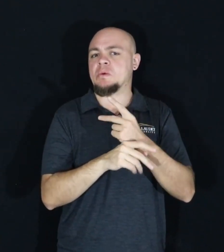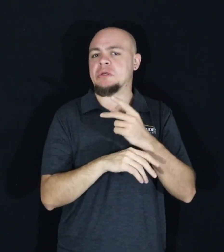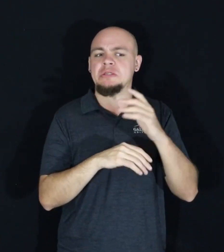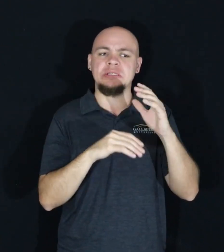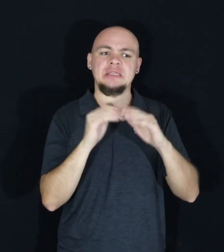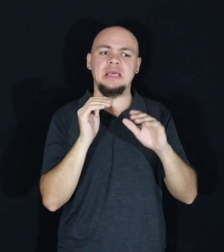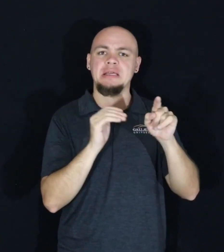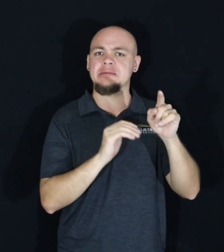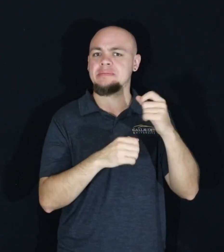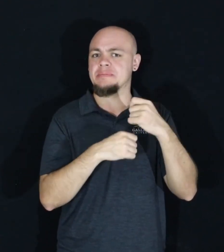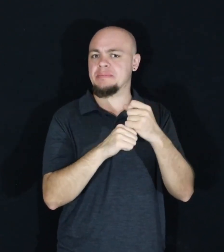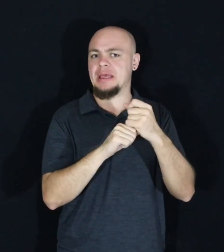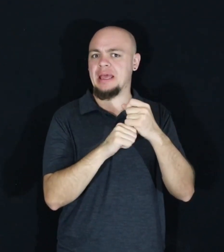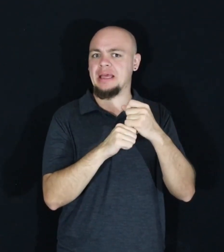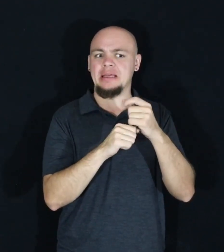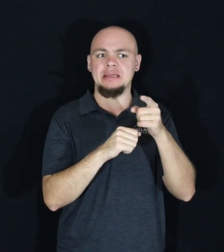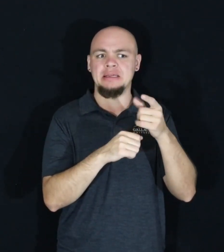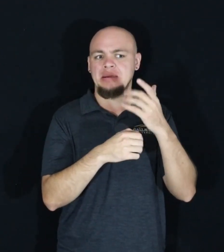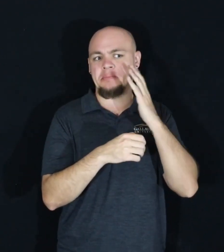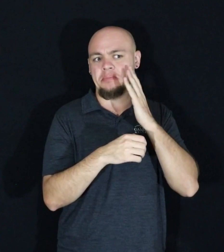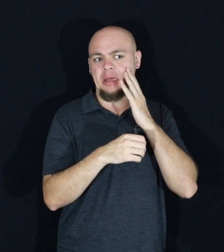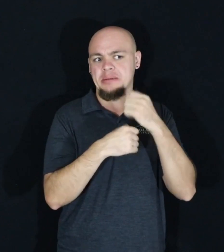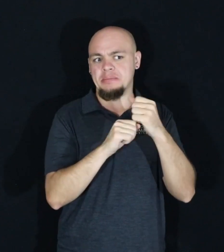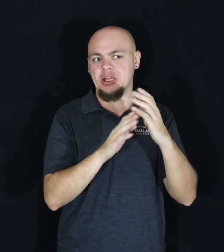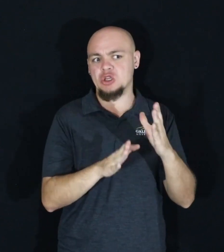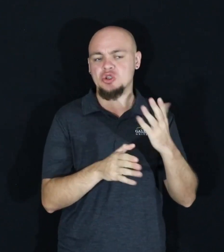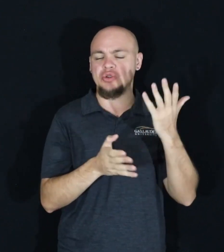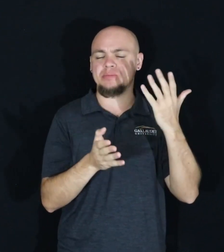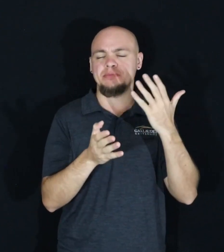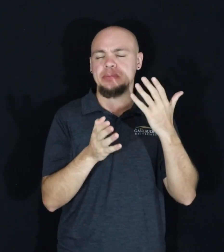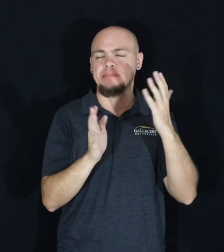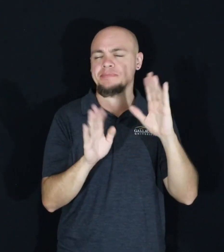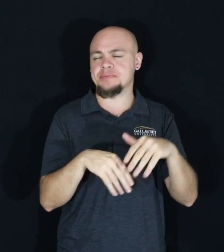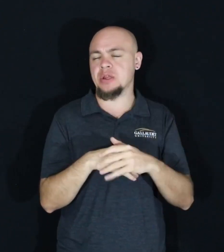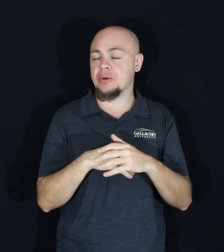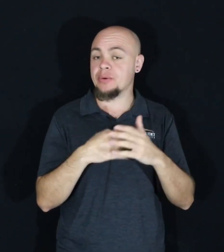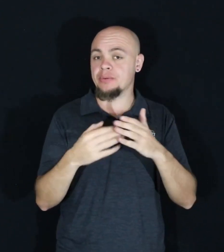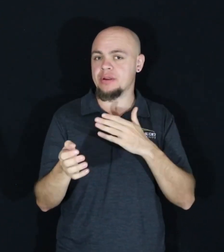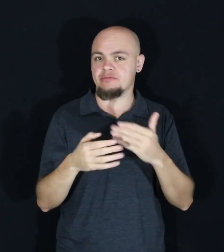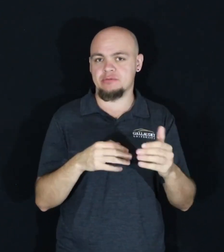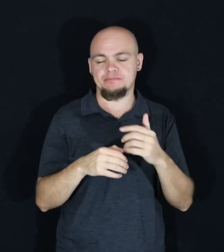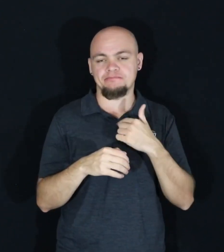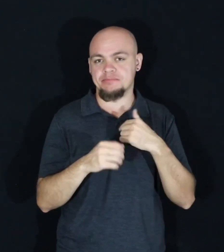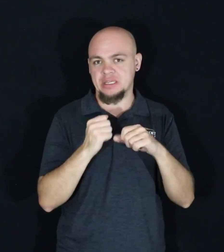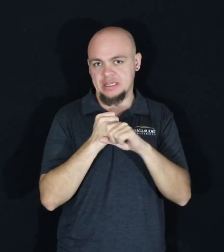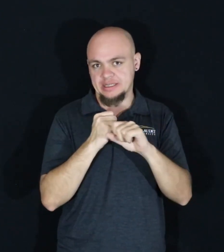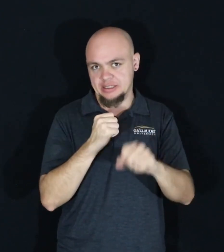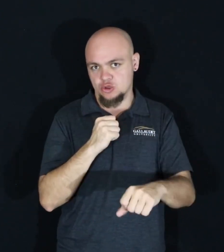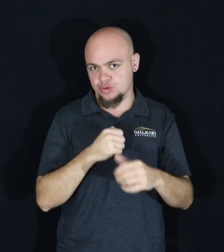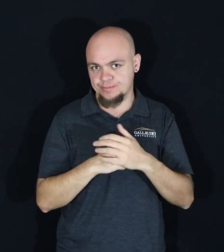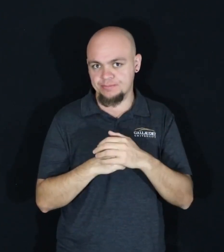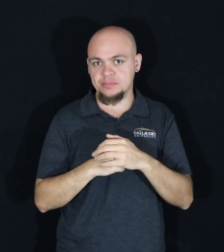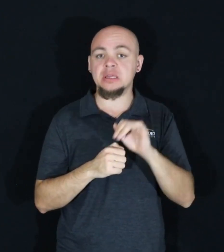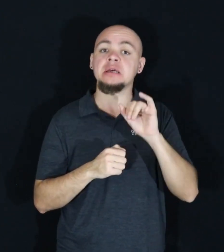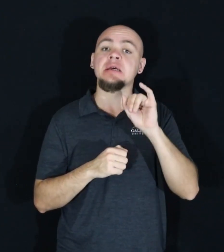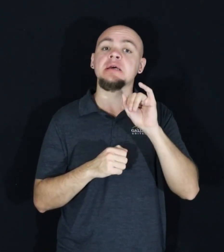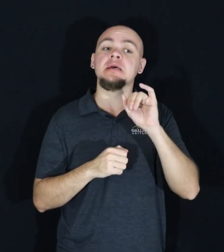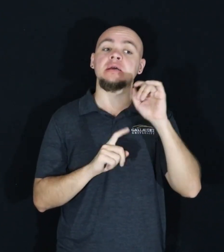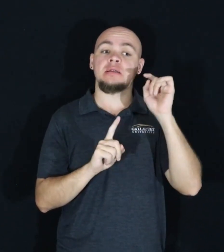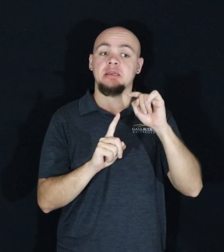makers. Whatever. I do not exaggerate if I say that